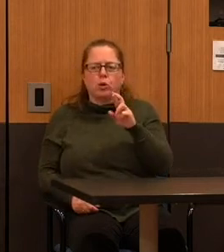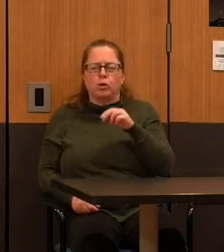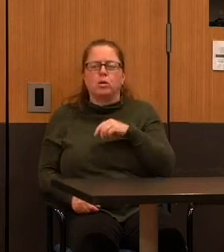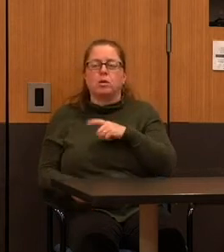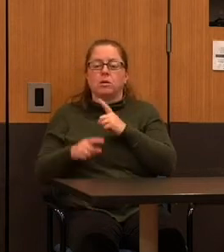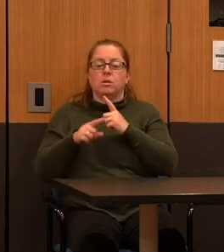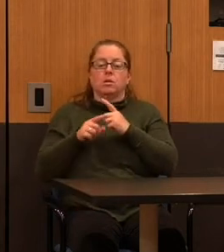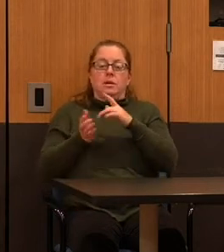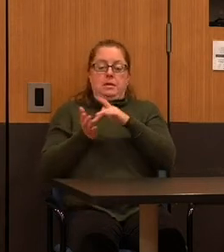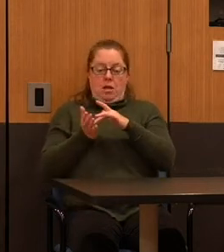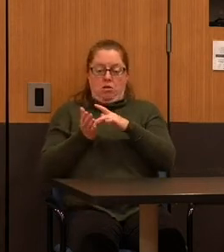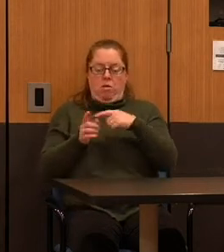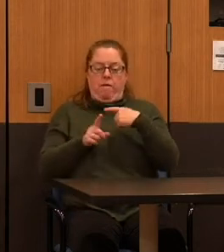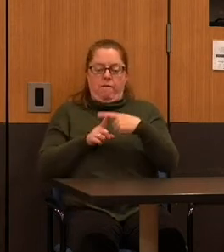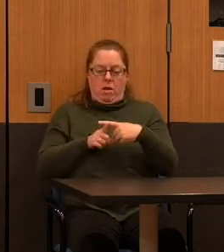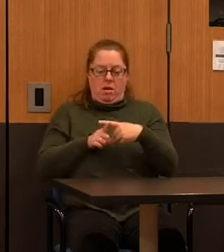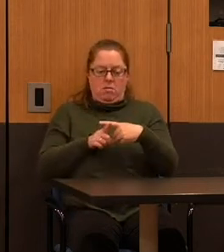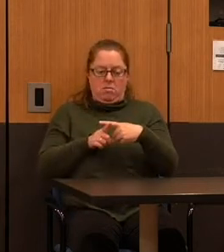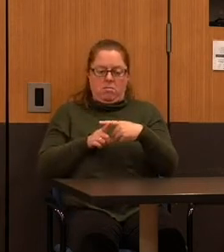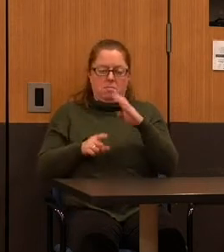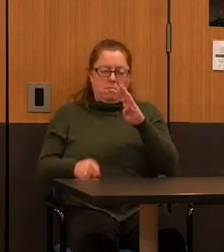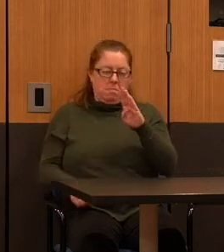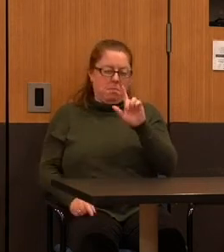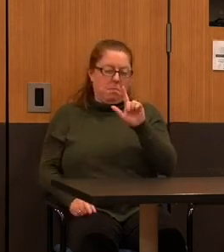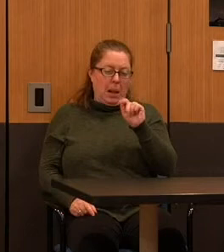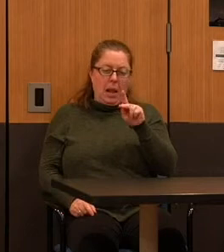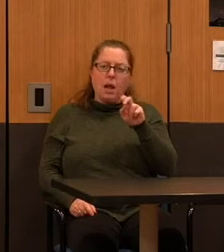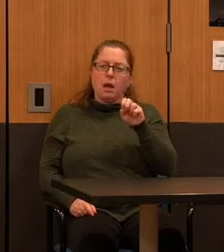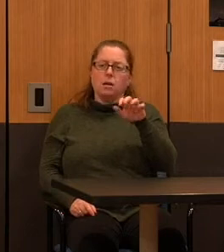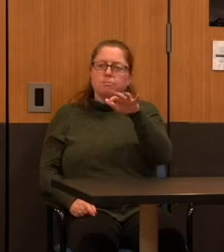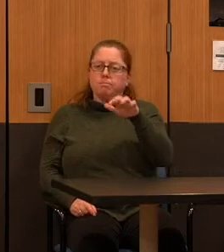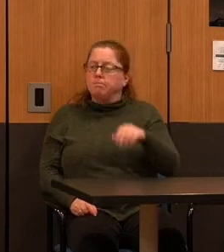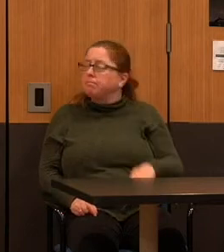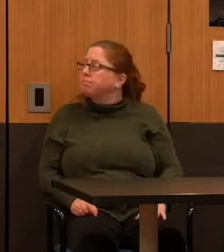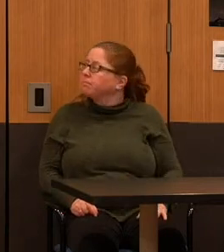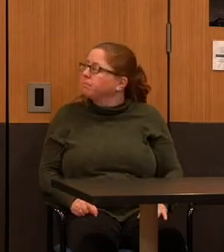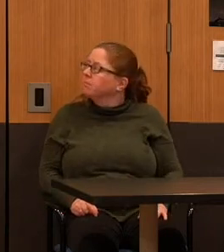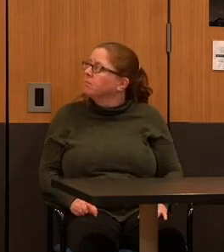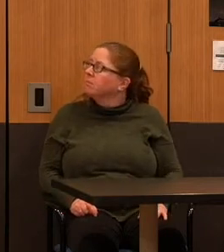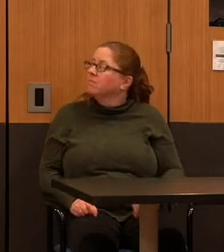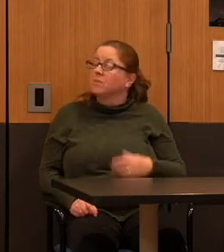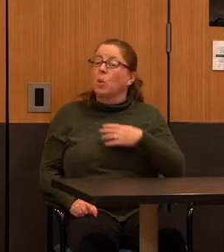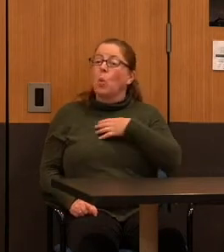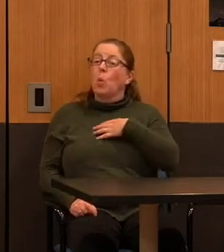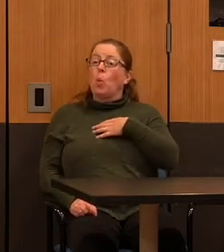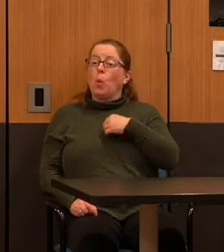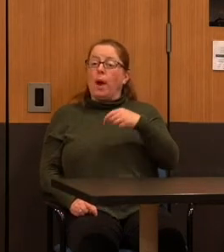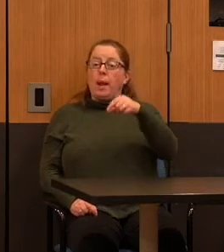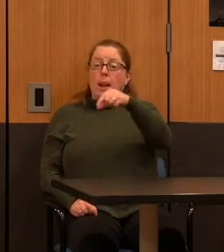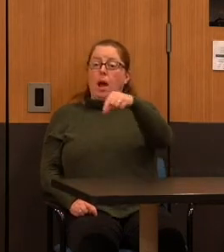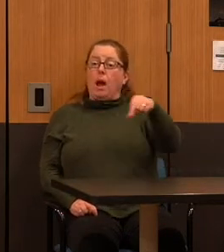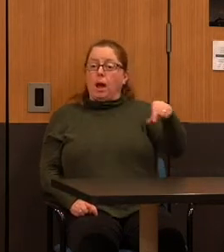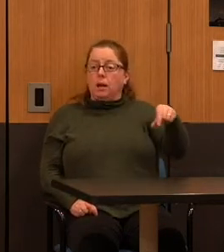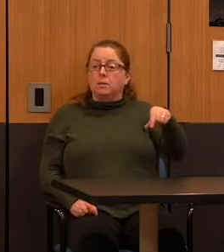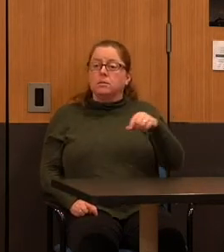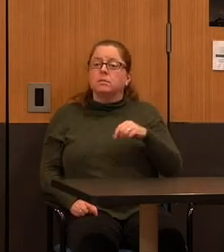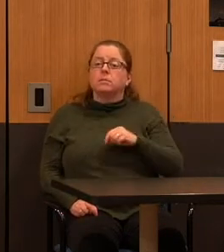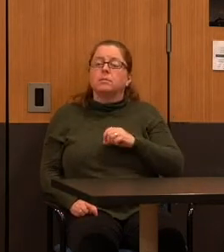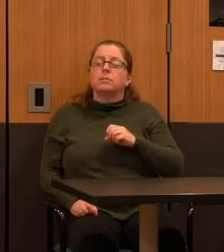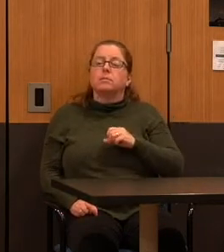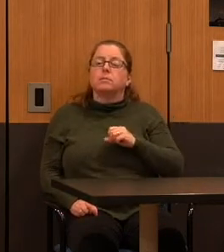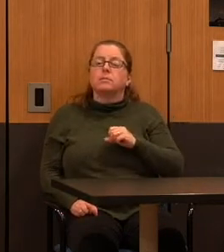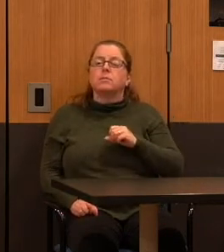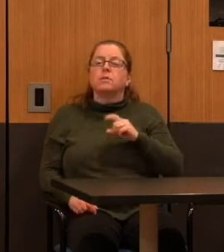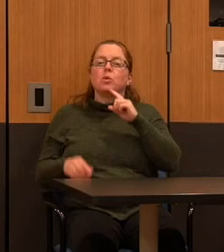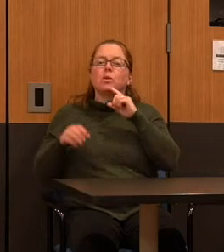at Telegraph and Blake, I think. And you can see the white line to the left. So this curb cut is really